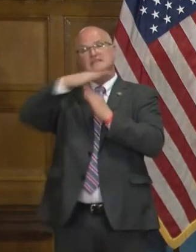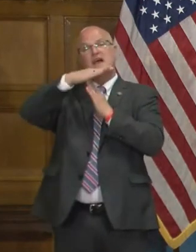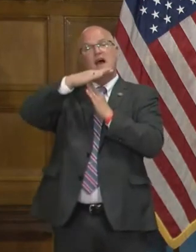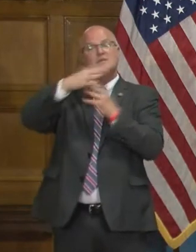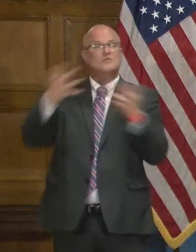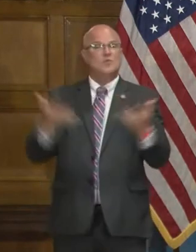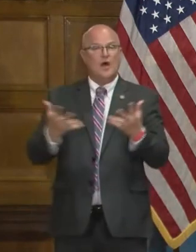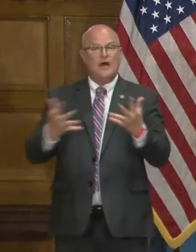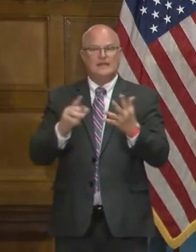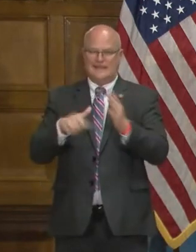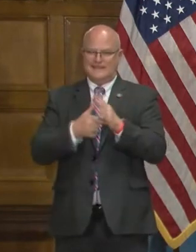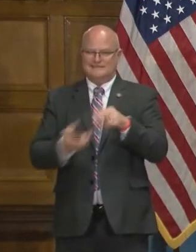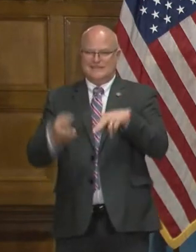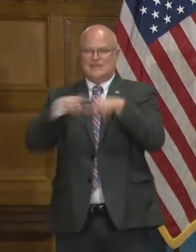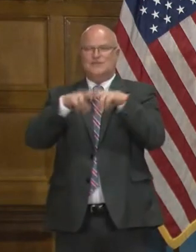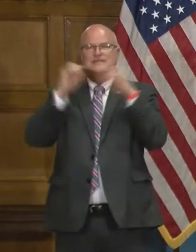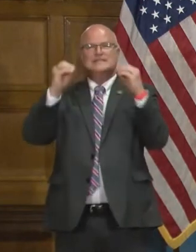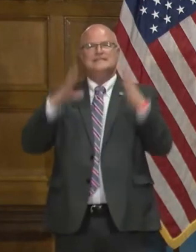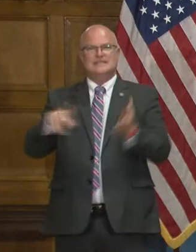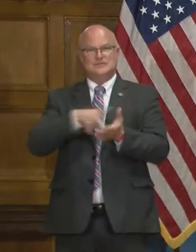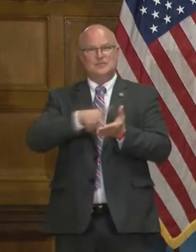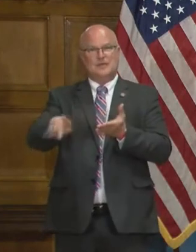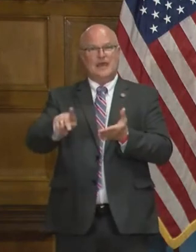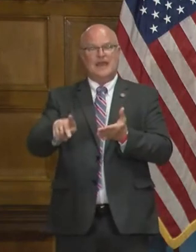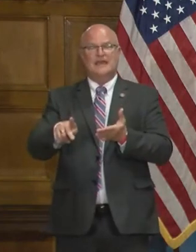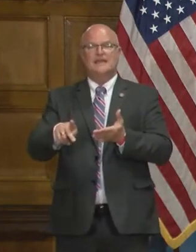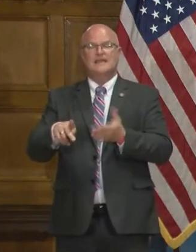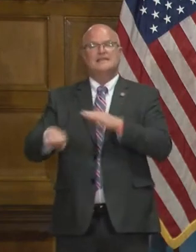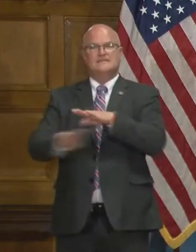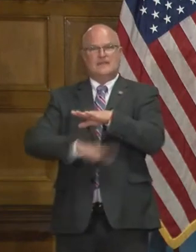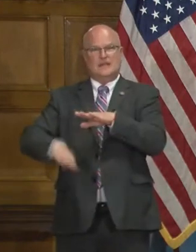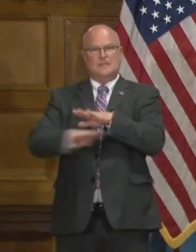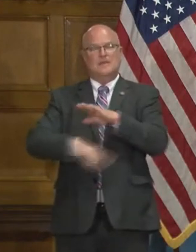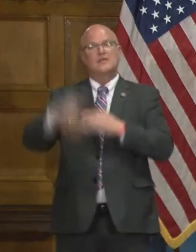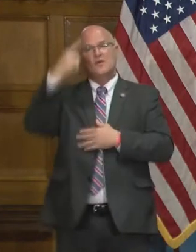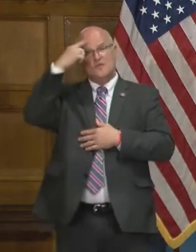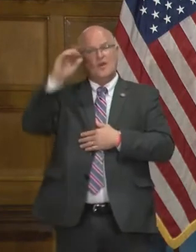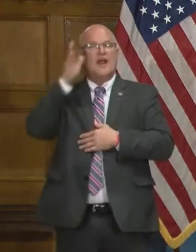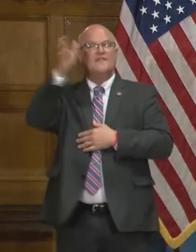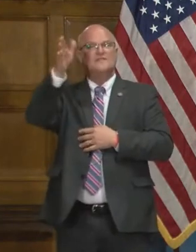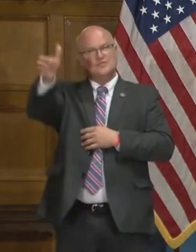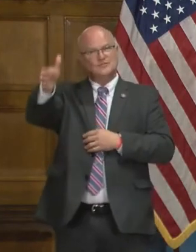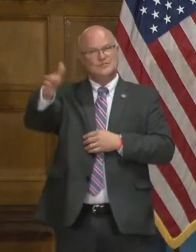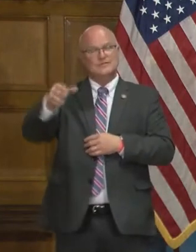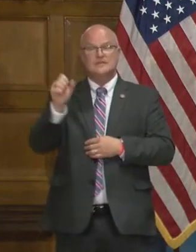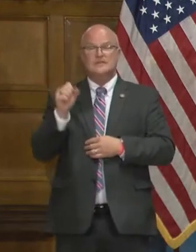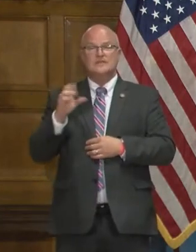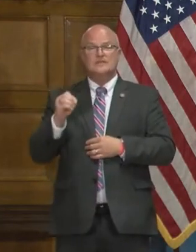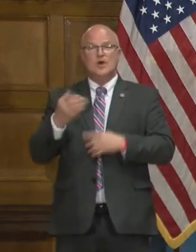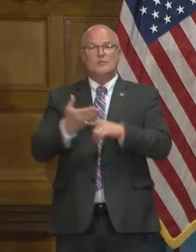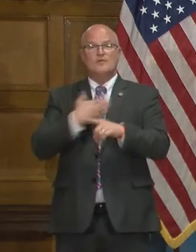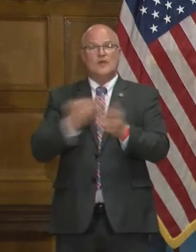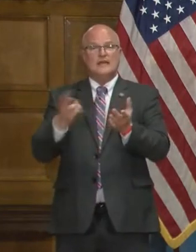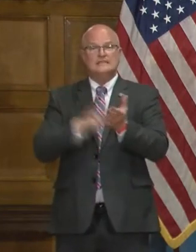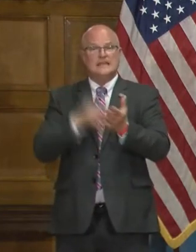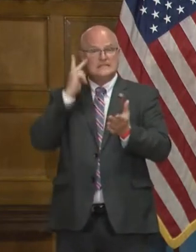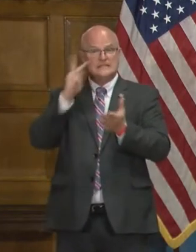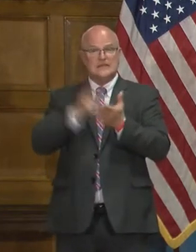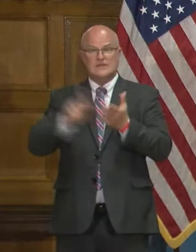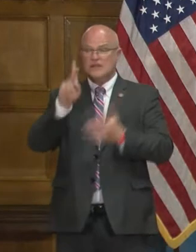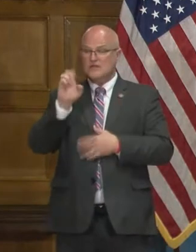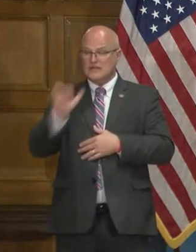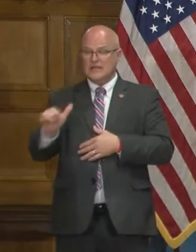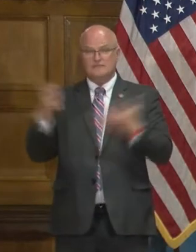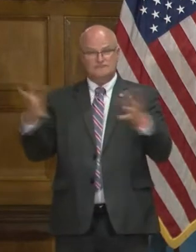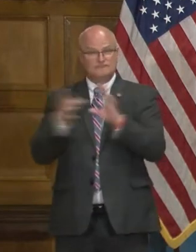all is this increase in teacher pay, which is fundamental to our future. And so before I sign that, Secretary Key,